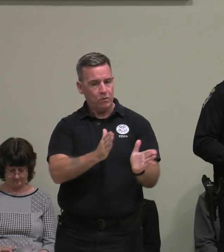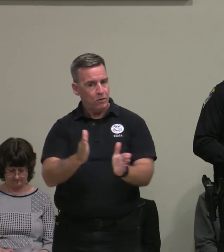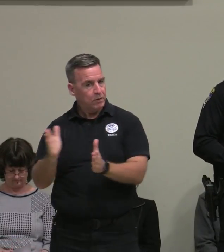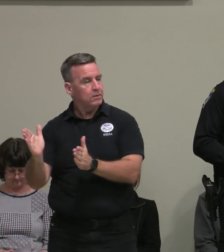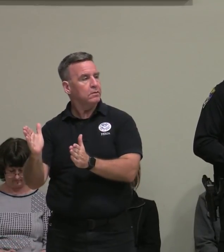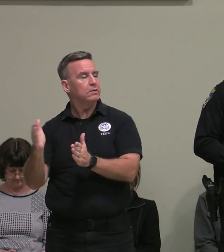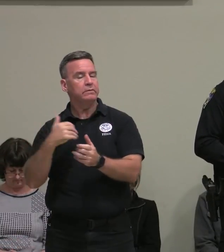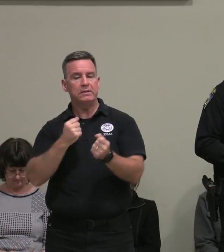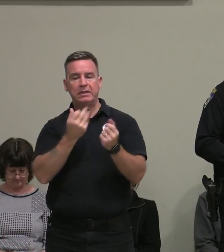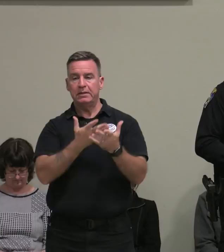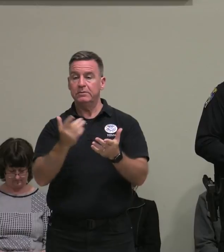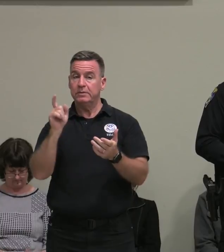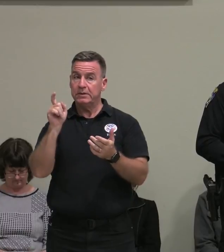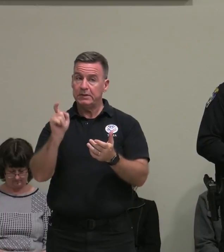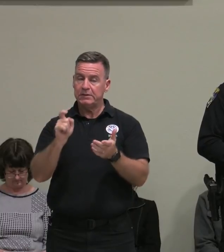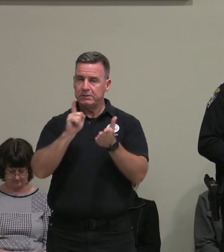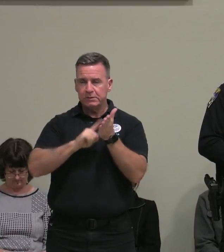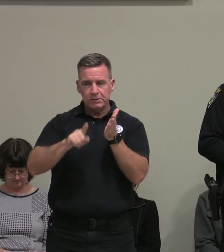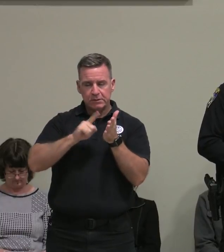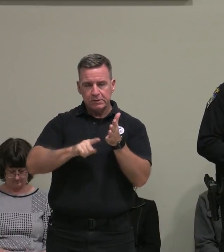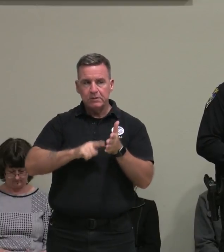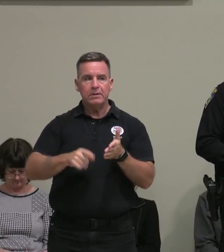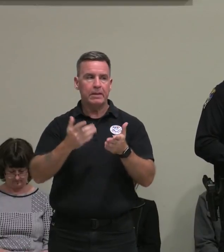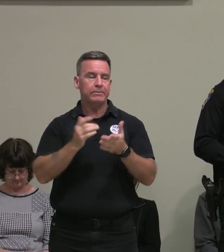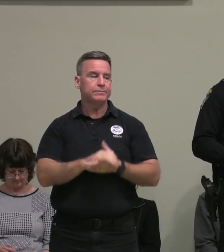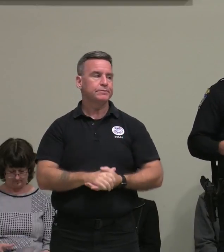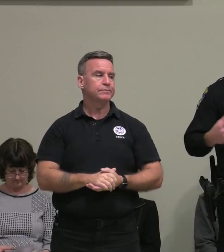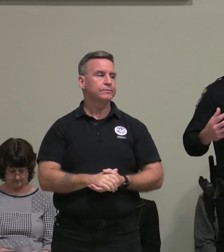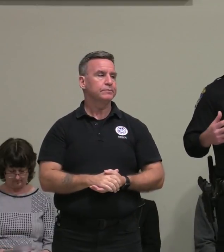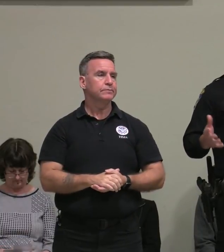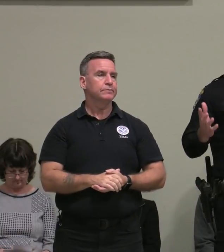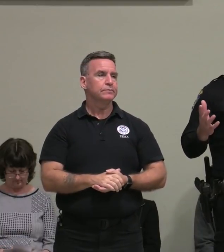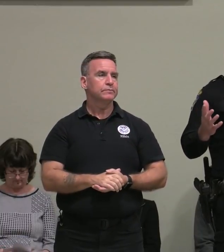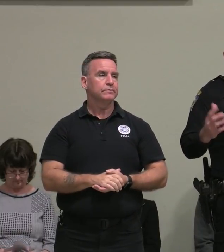and there's a lot of things that we have to check the box on, so to speak. So,